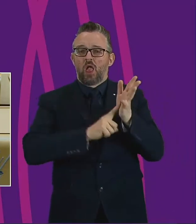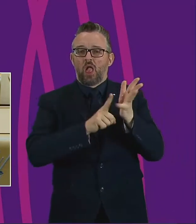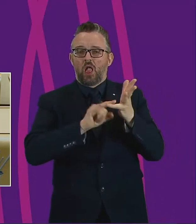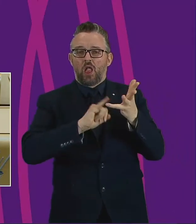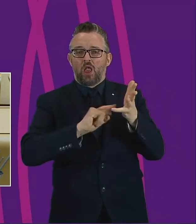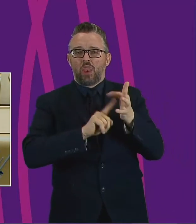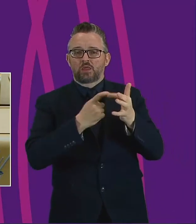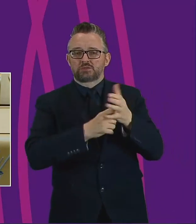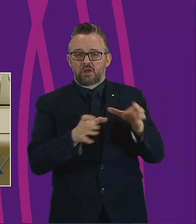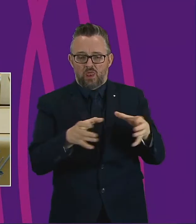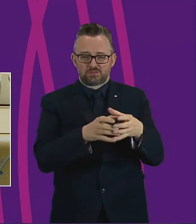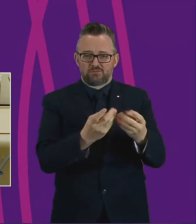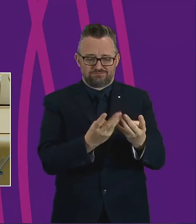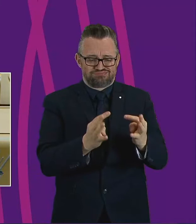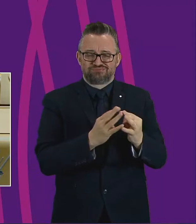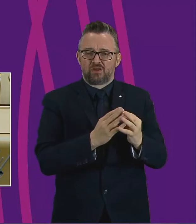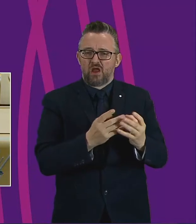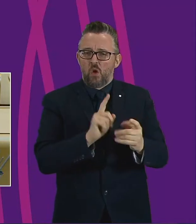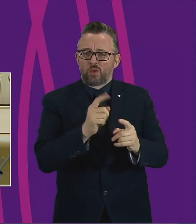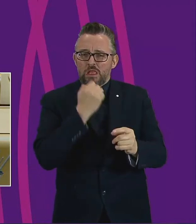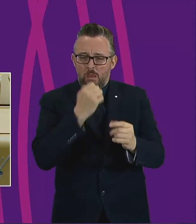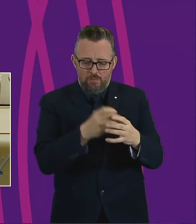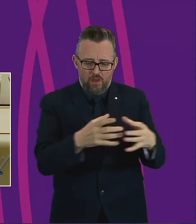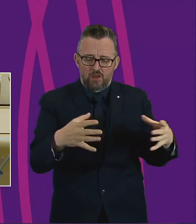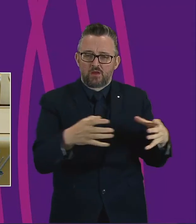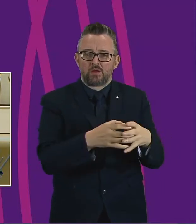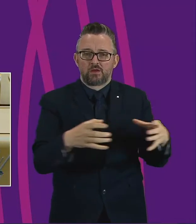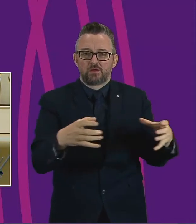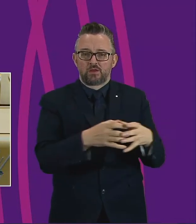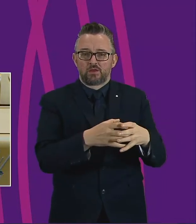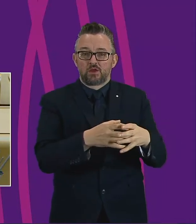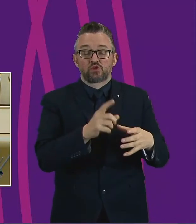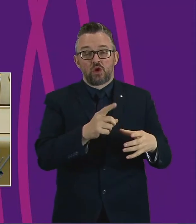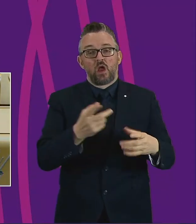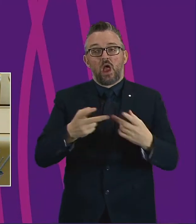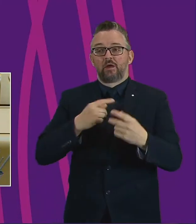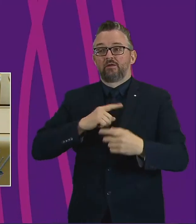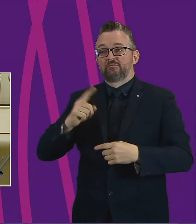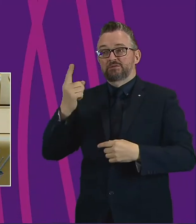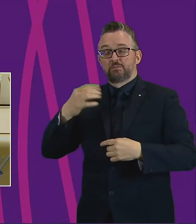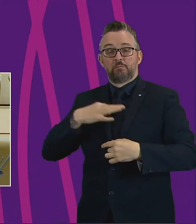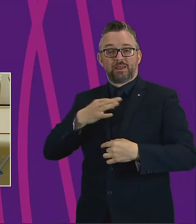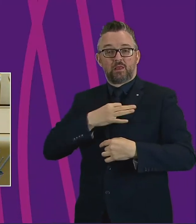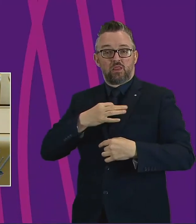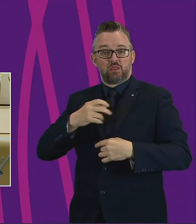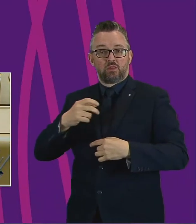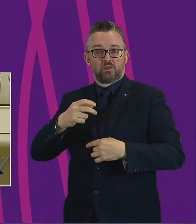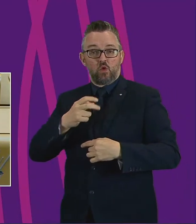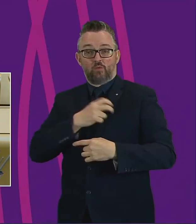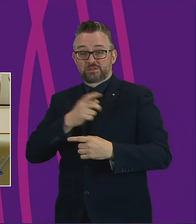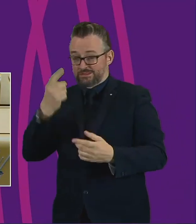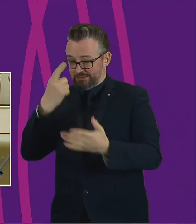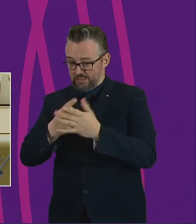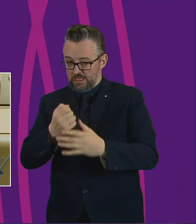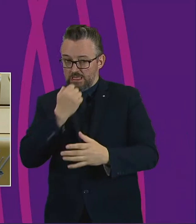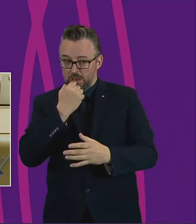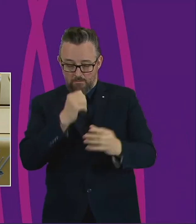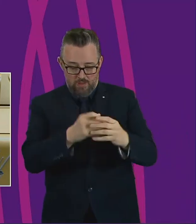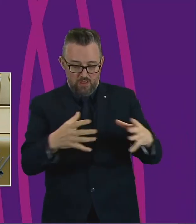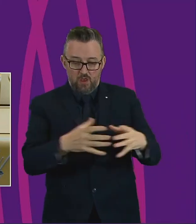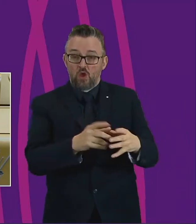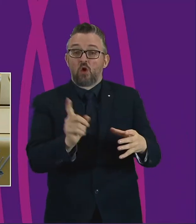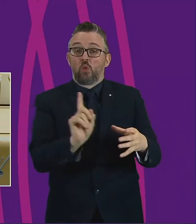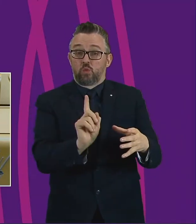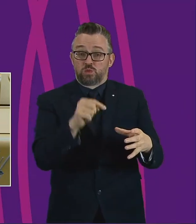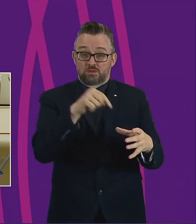agreed, led by our DCMO and our Chief Medical Officer and others, once that is determined and agreed, the